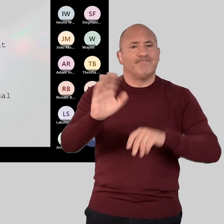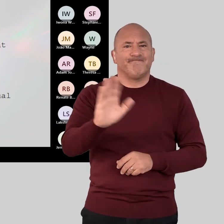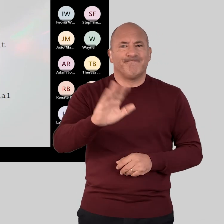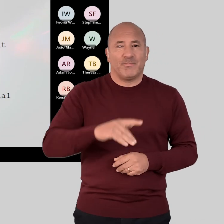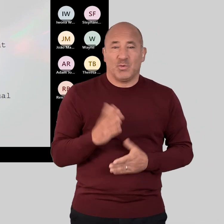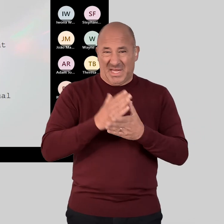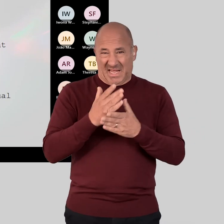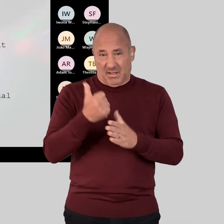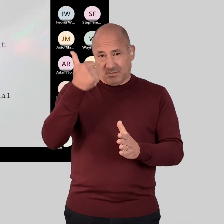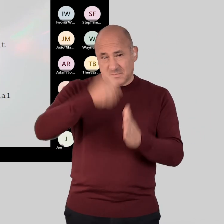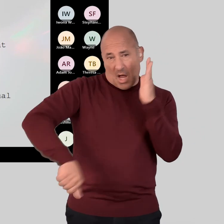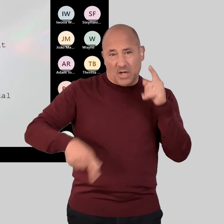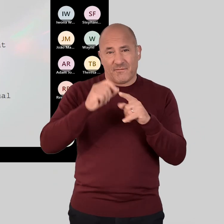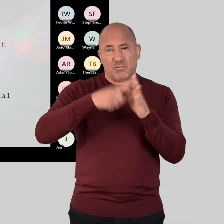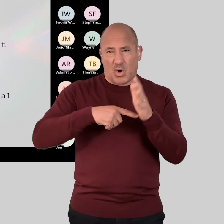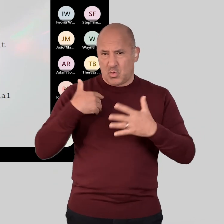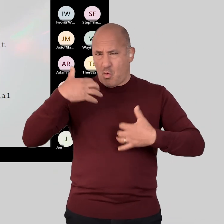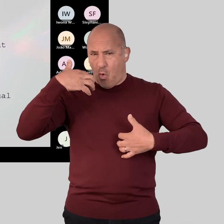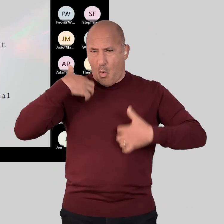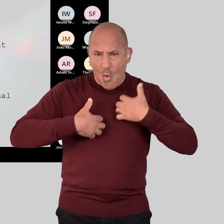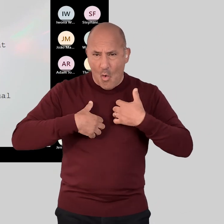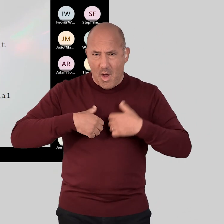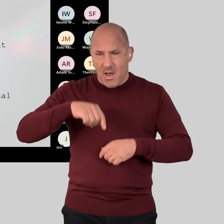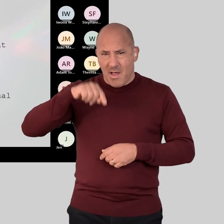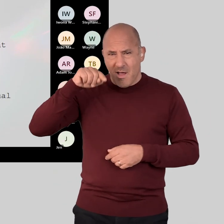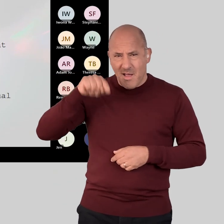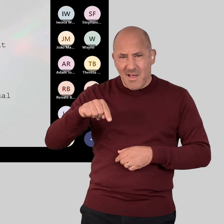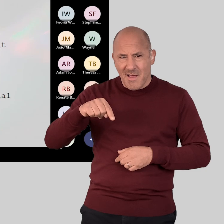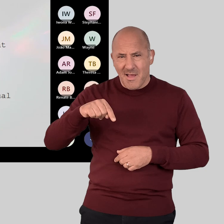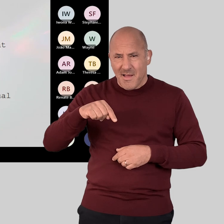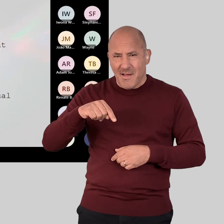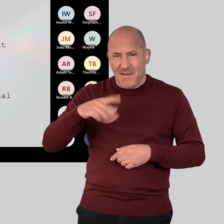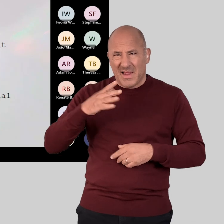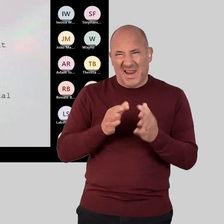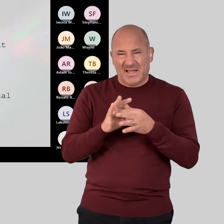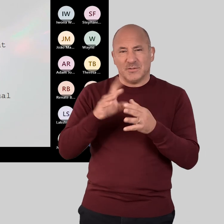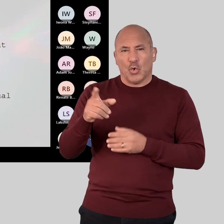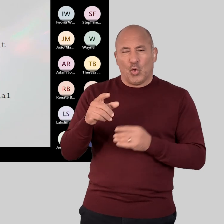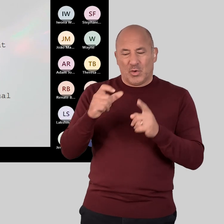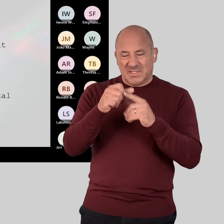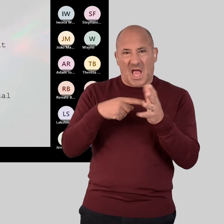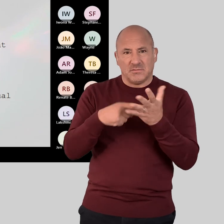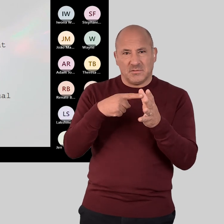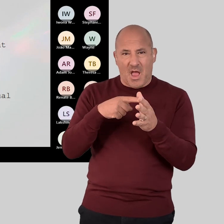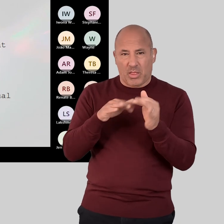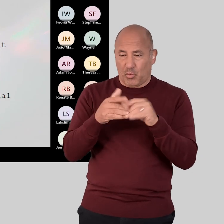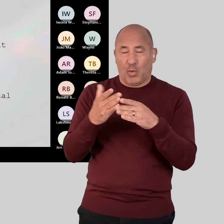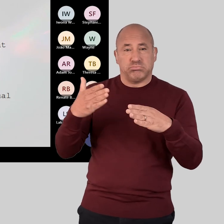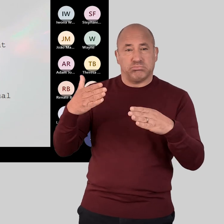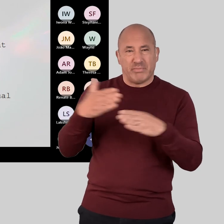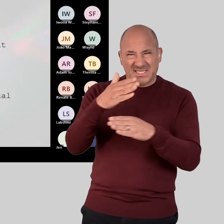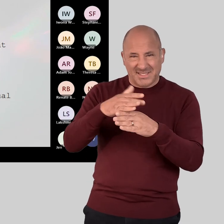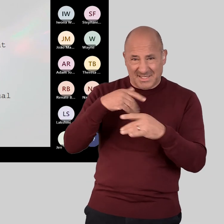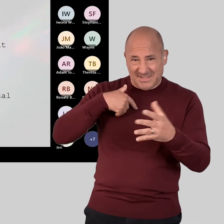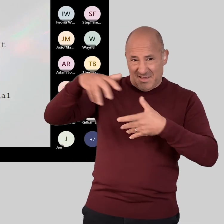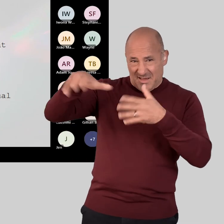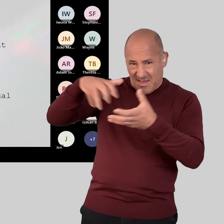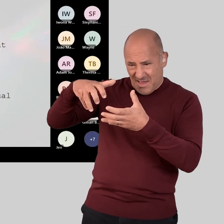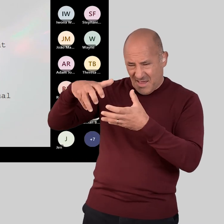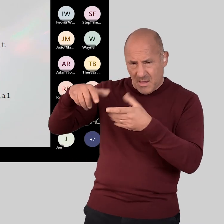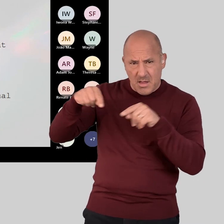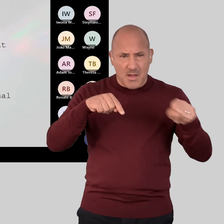an answer of like the way ownership works. But from the very beginning of this project, I was really interested in what the relationship might be between empirical data coming